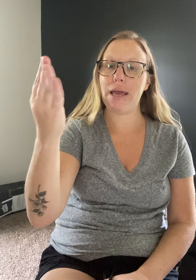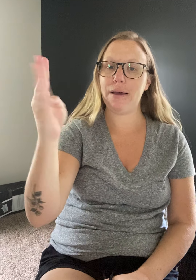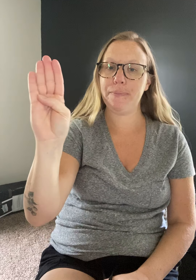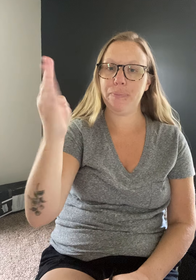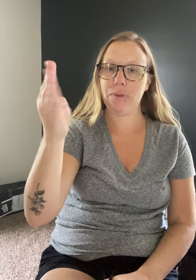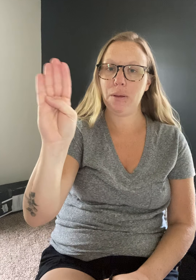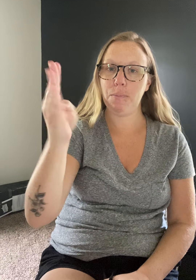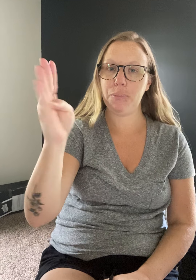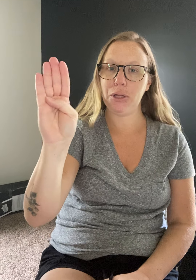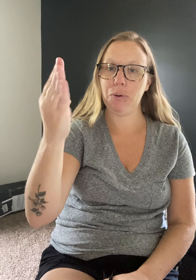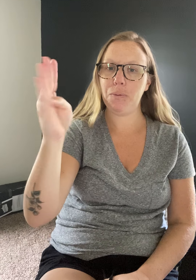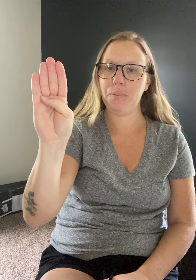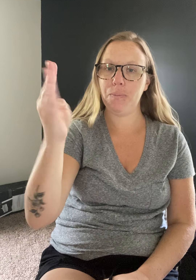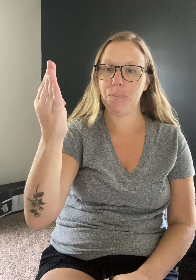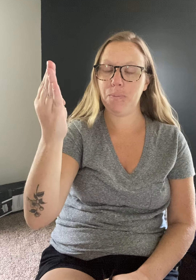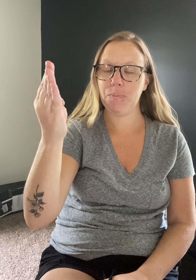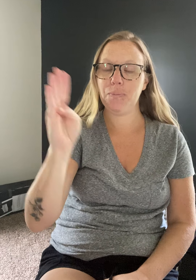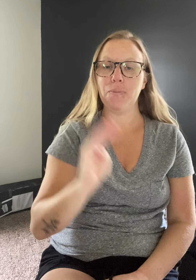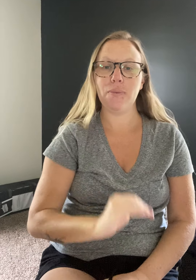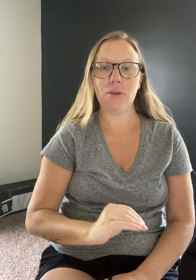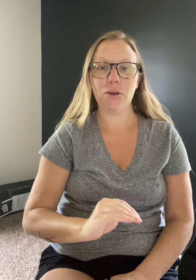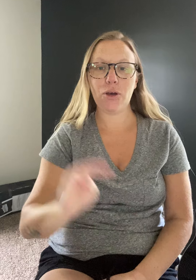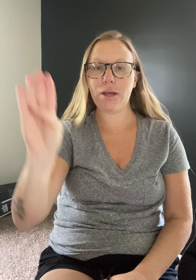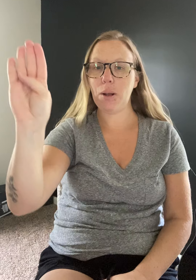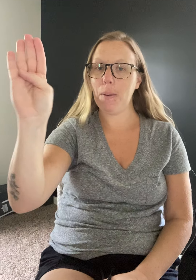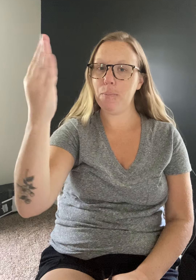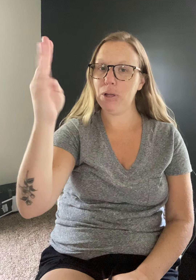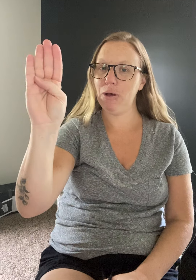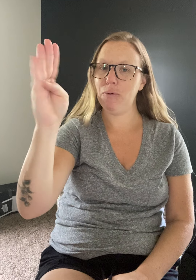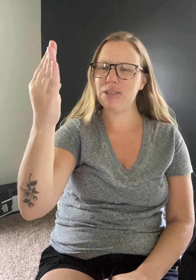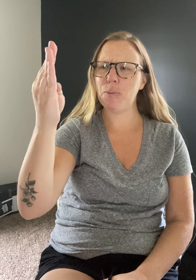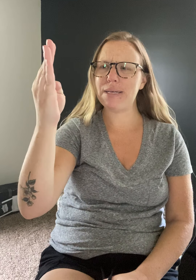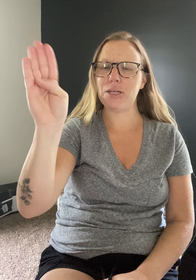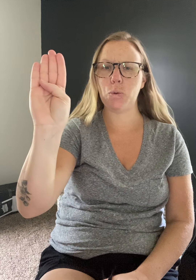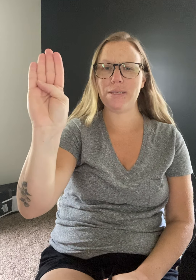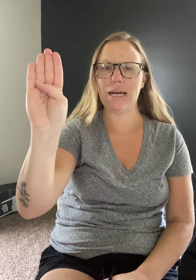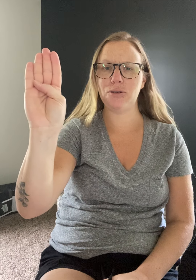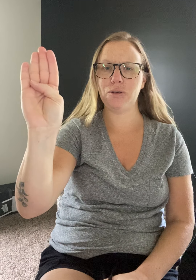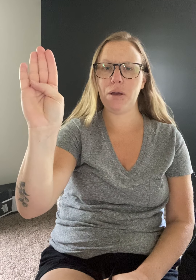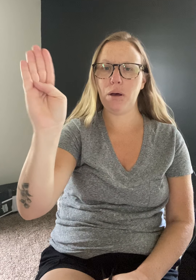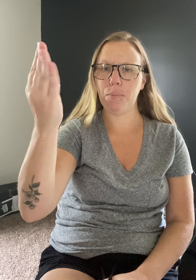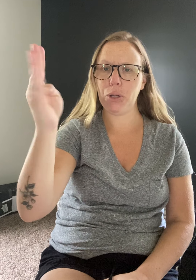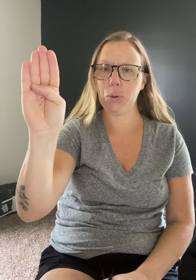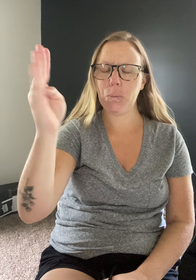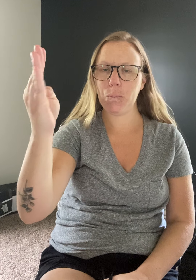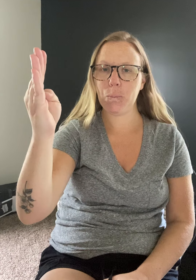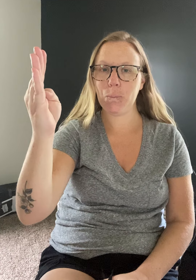shake. Blue. Good. Blue. It's almost like a twist, actually. Blue.